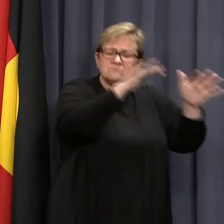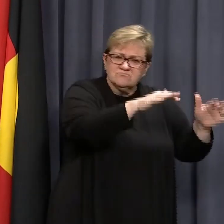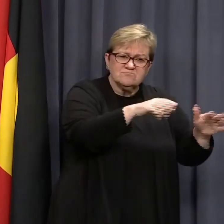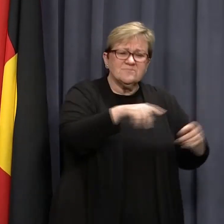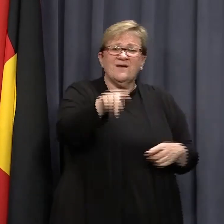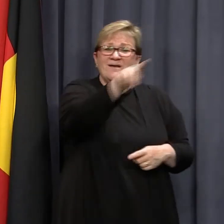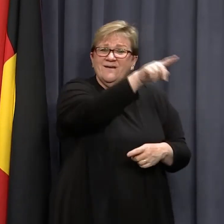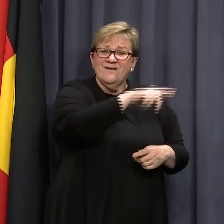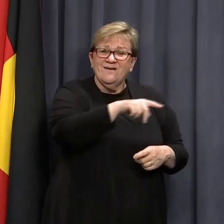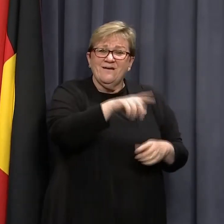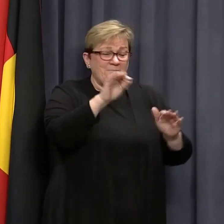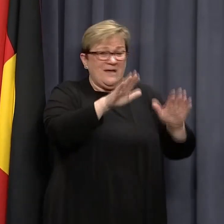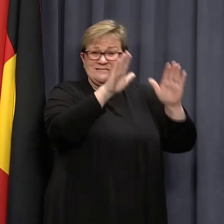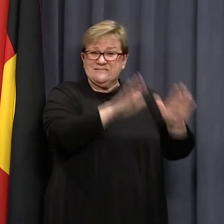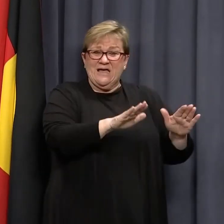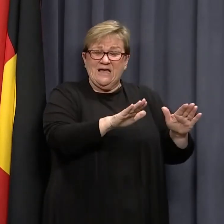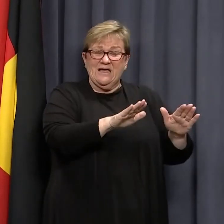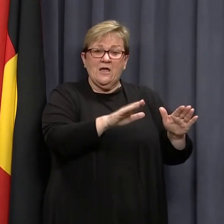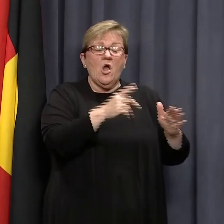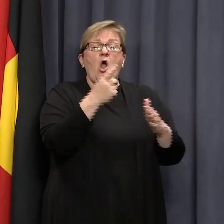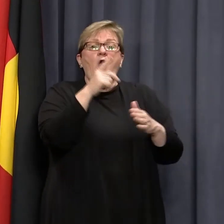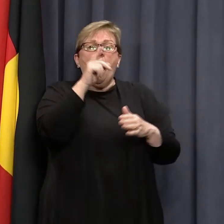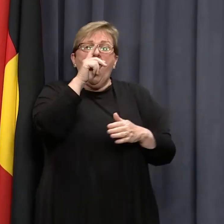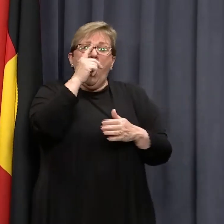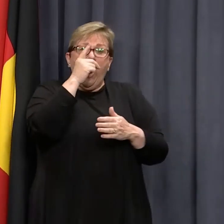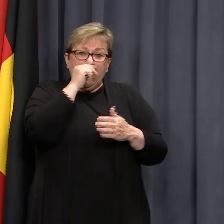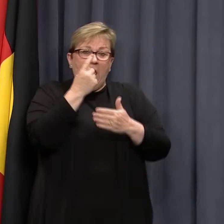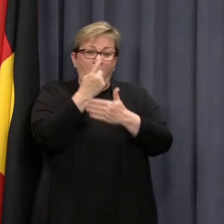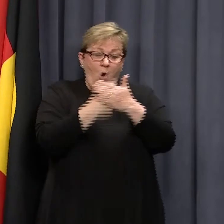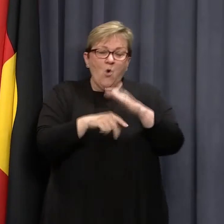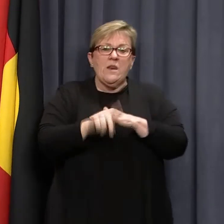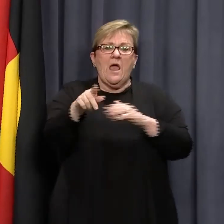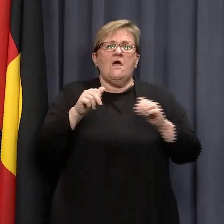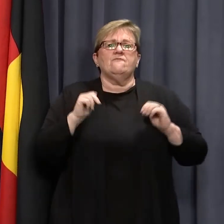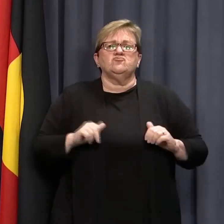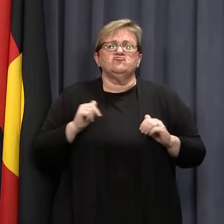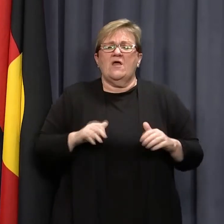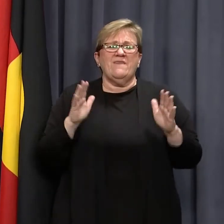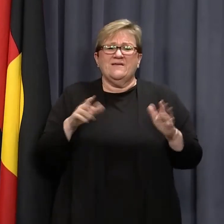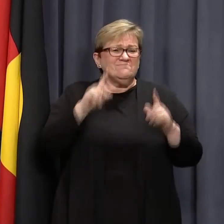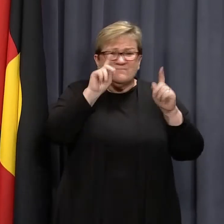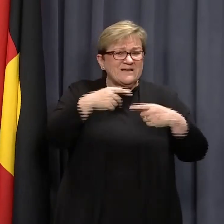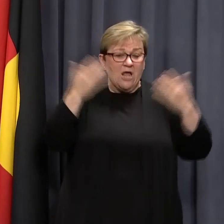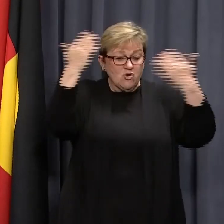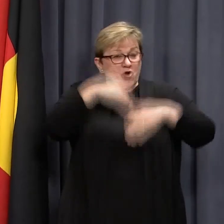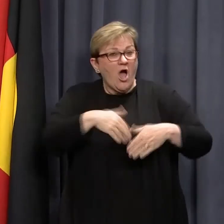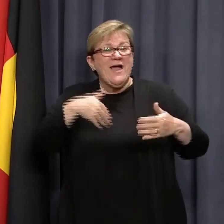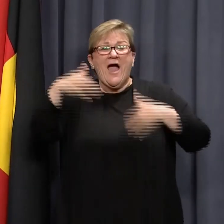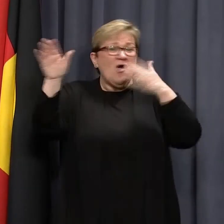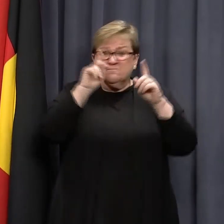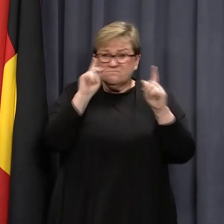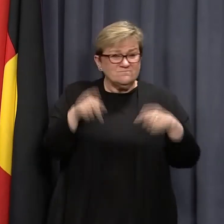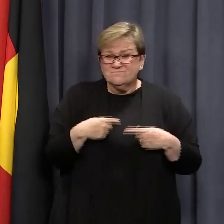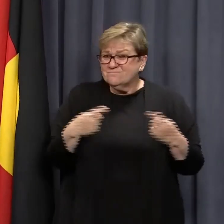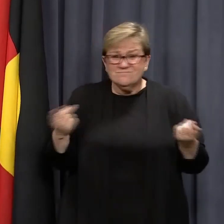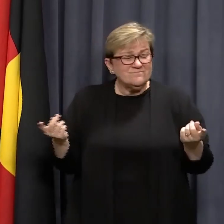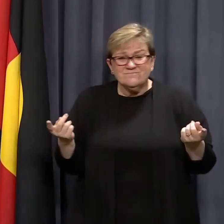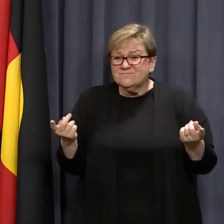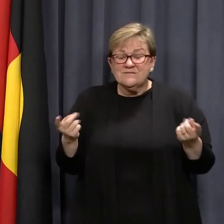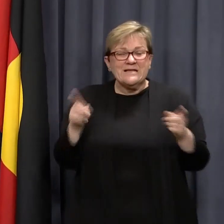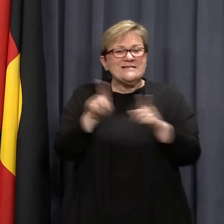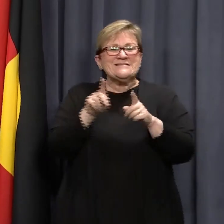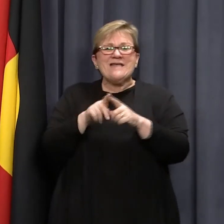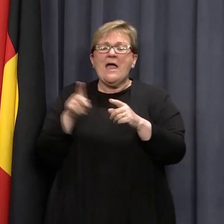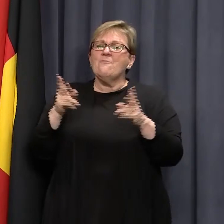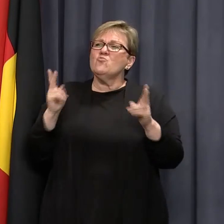to remain. The only time they can leave is for training. They can't go out at night. They are as if they were